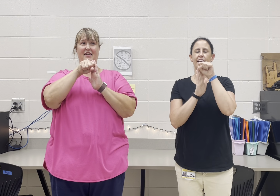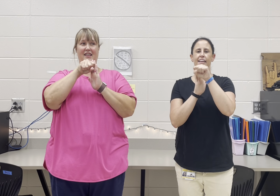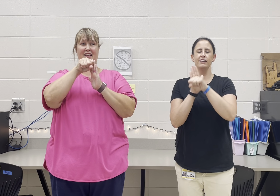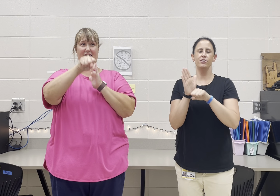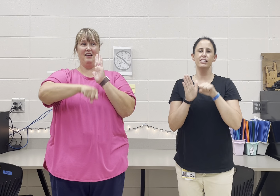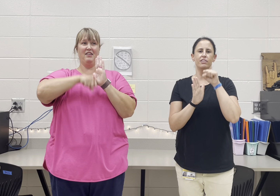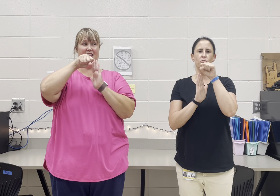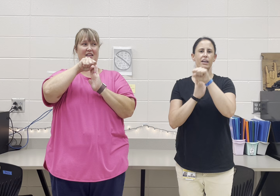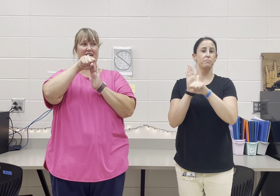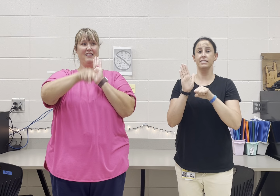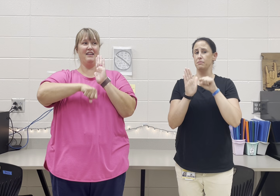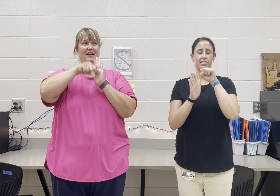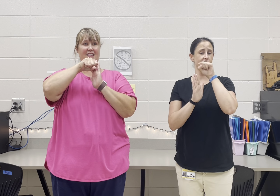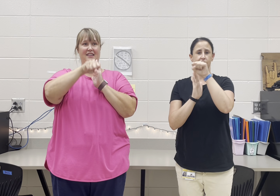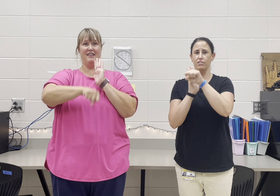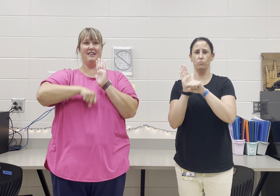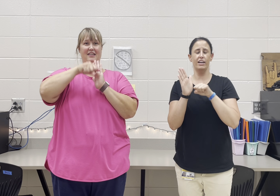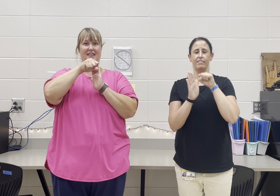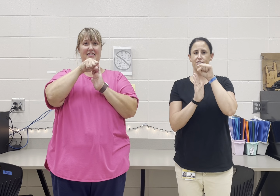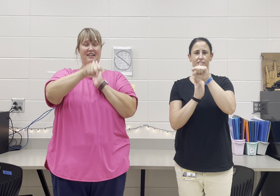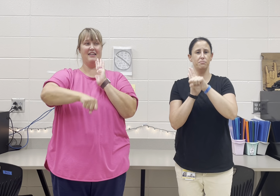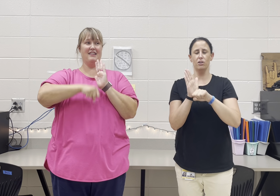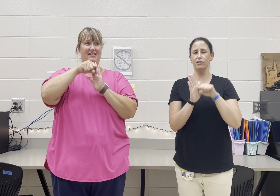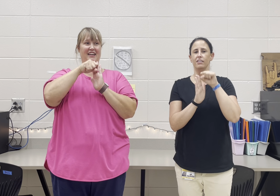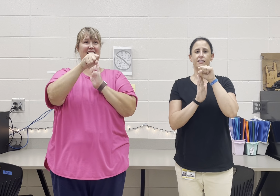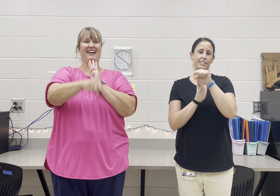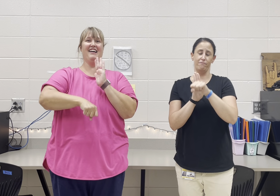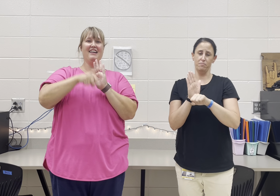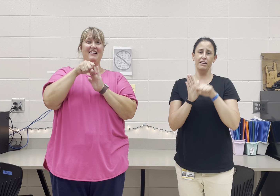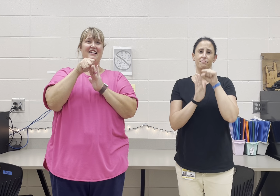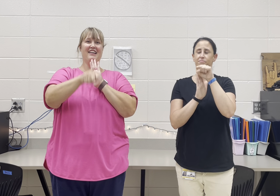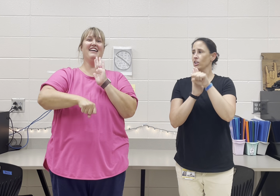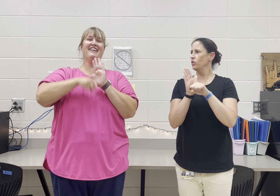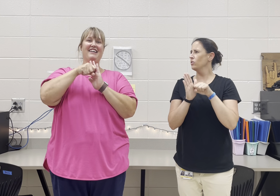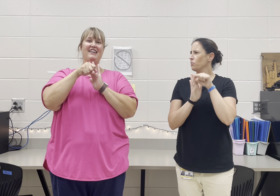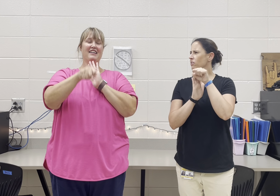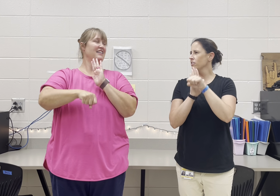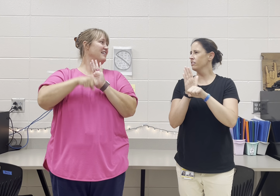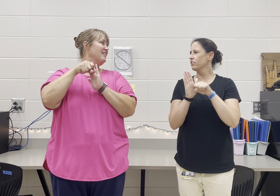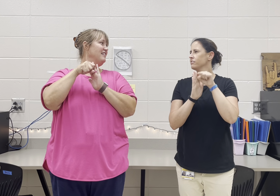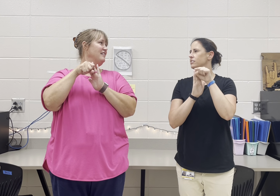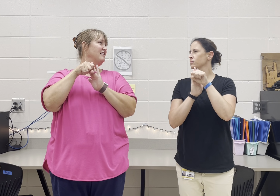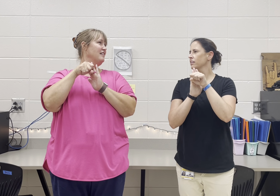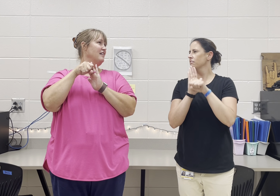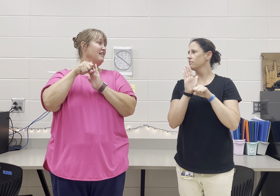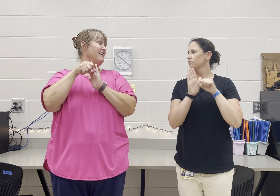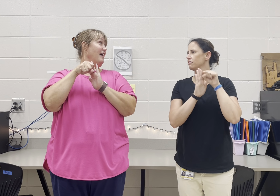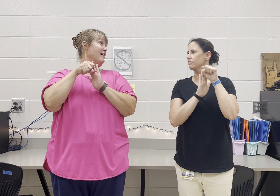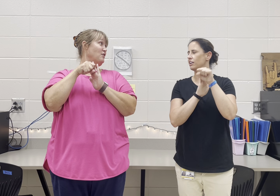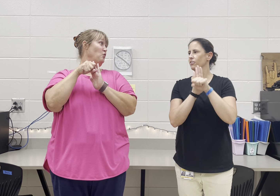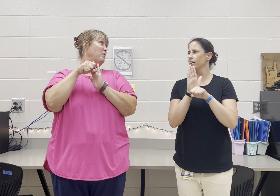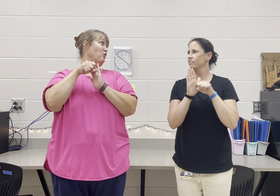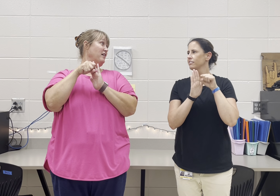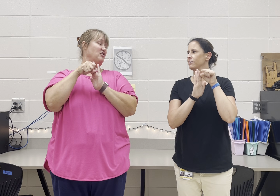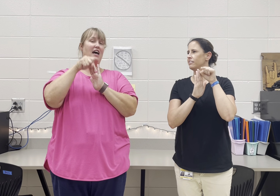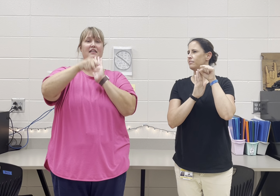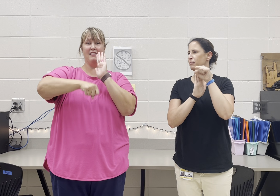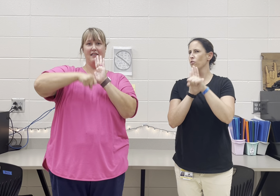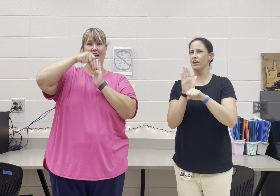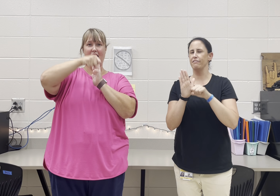and you tell them when. Miss Abby doesn't tell them when. They just keep going. Same for me. Ooh, are we going to Olive Garden this weekend? Yes. Ooh, Okay. before the chat. Before or